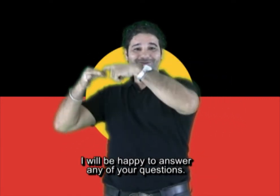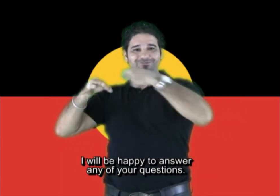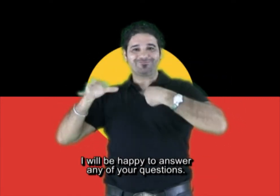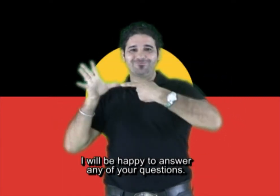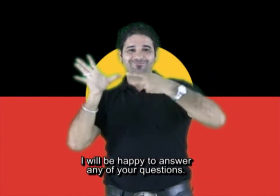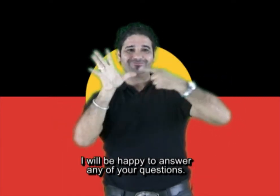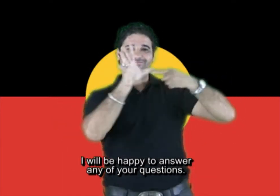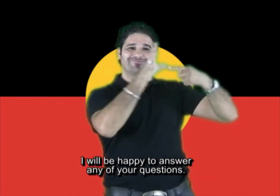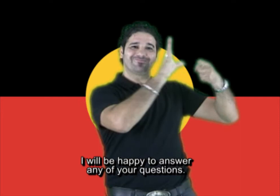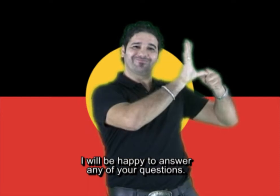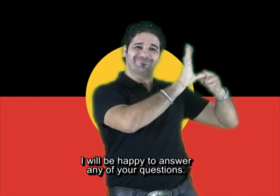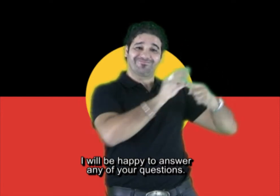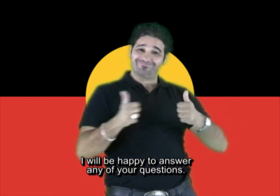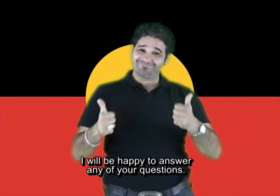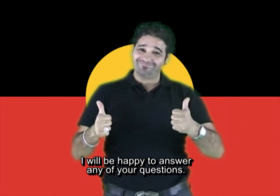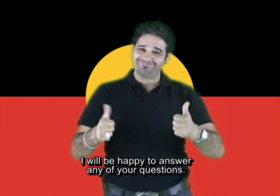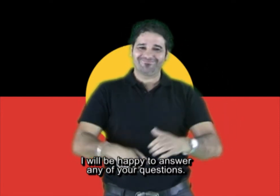happy to answer any of your questions.